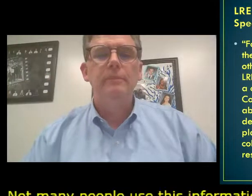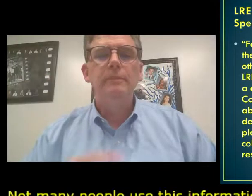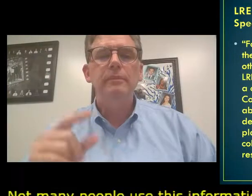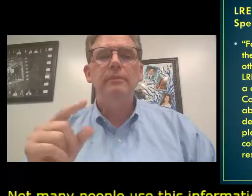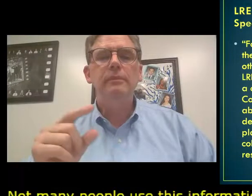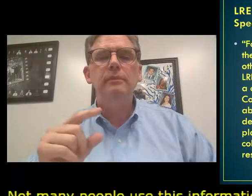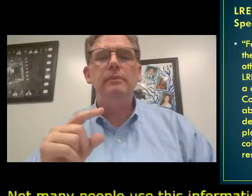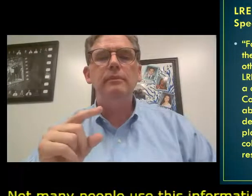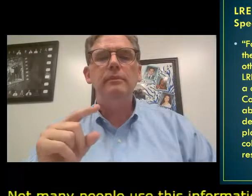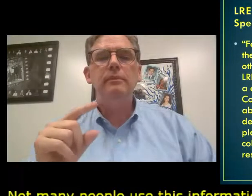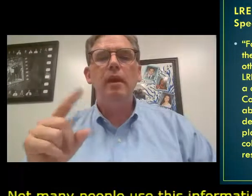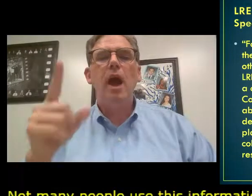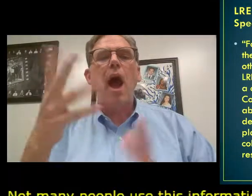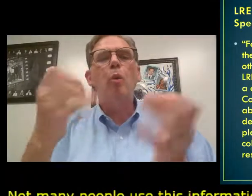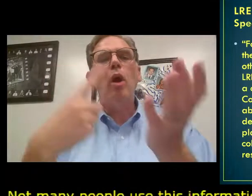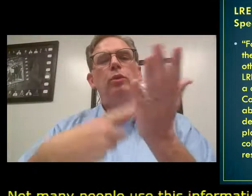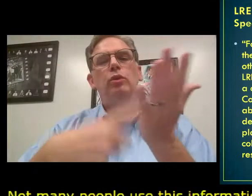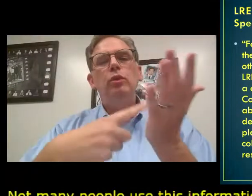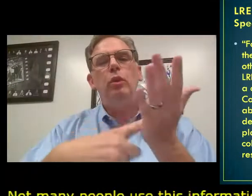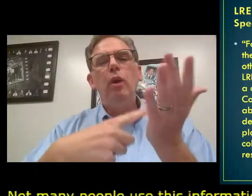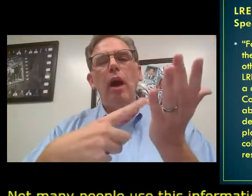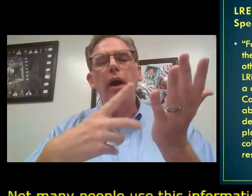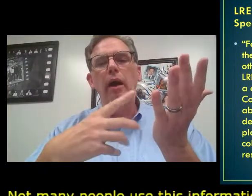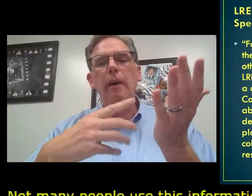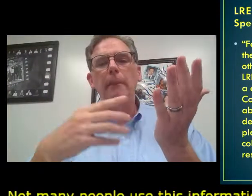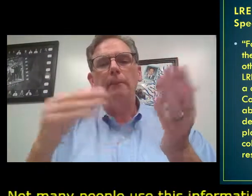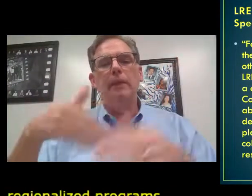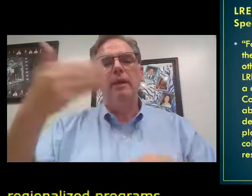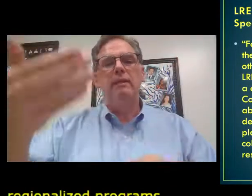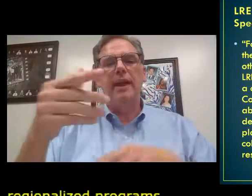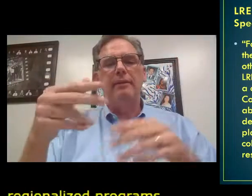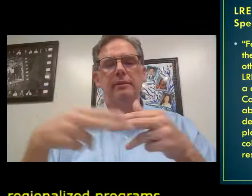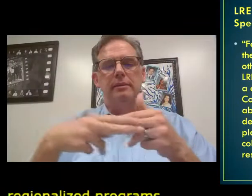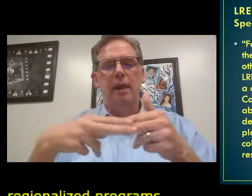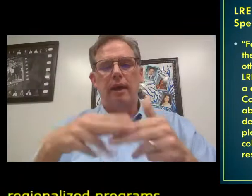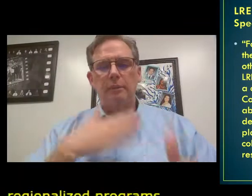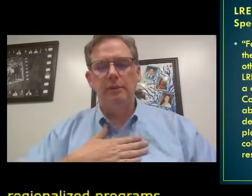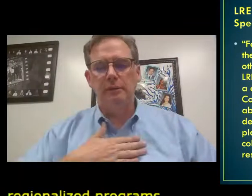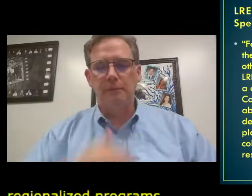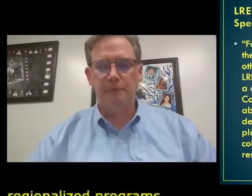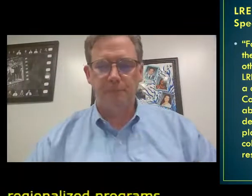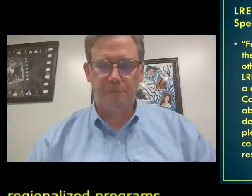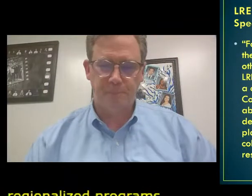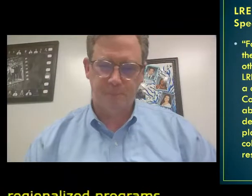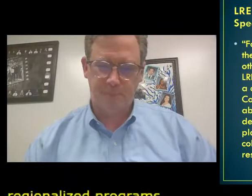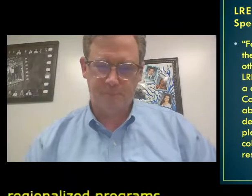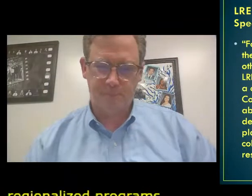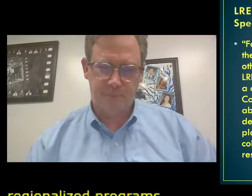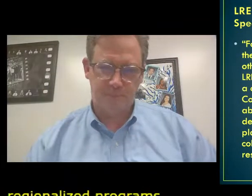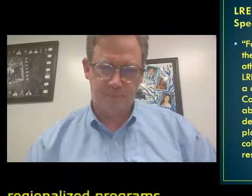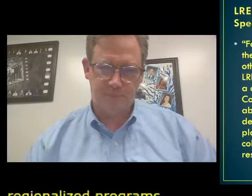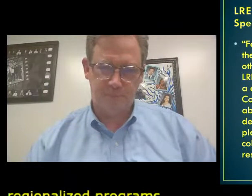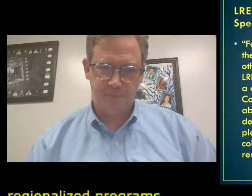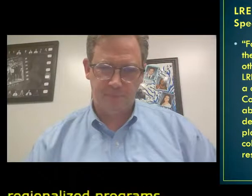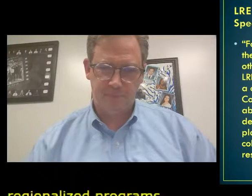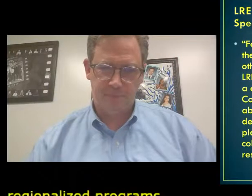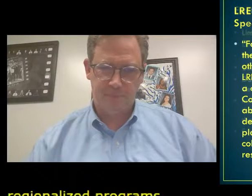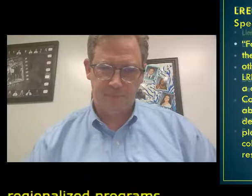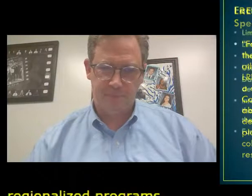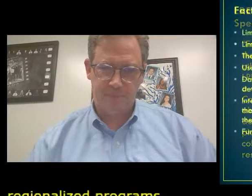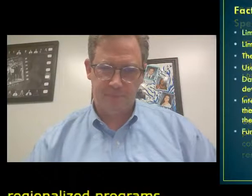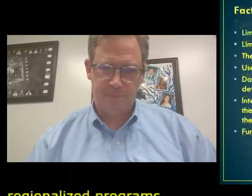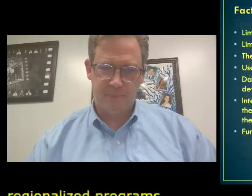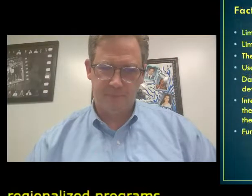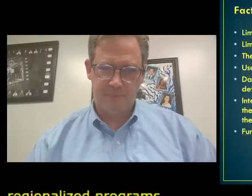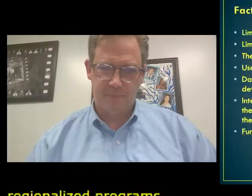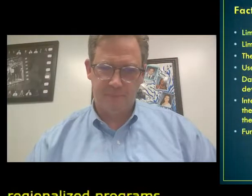I guess we've spent on this a lot of time on this. Maybe we should move on. But I do want to discuss the next slide,